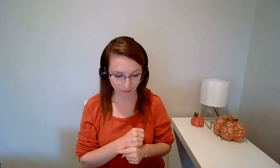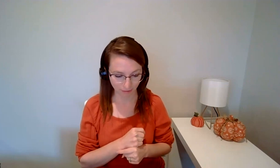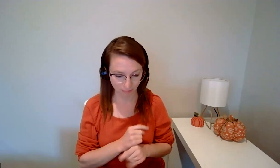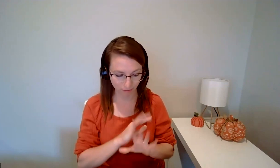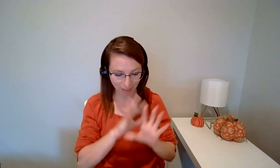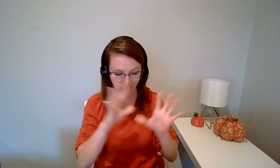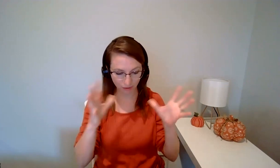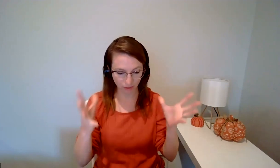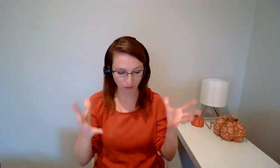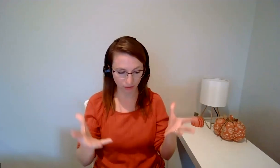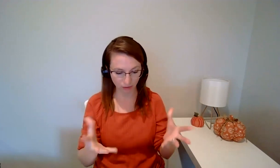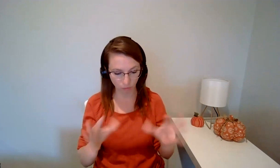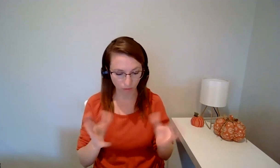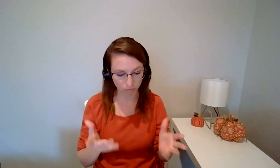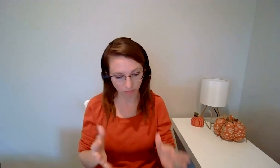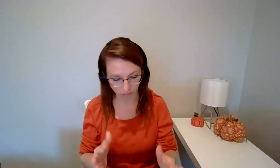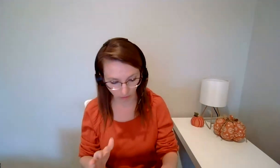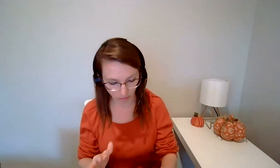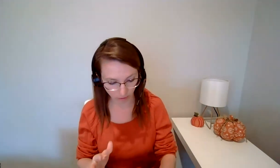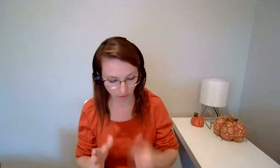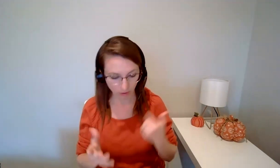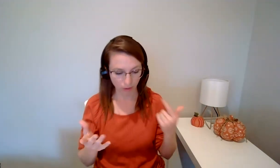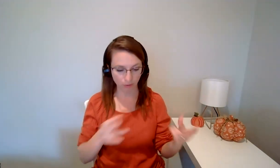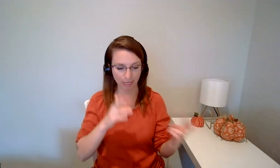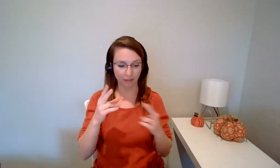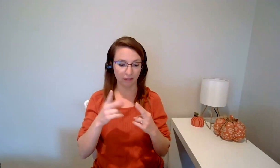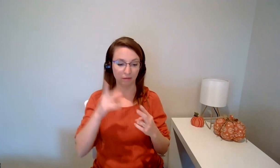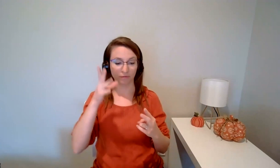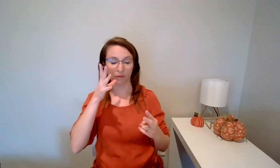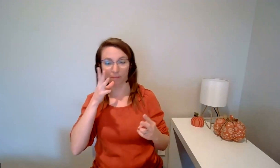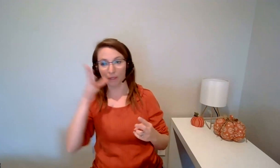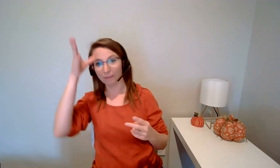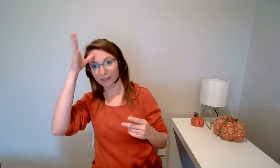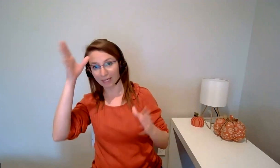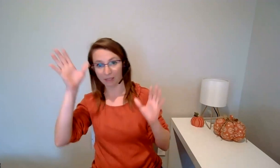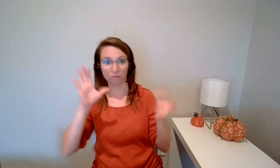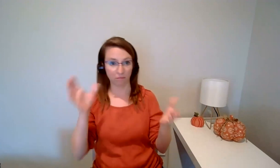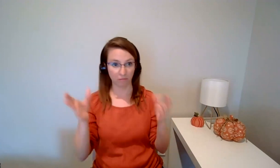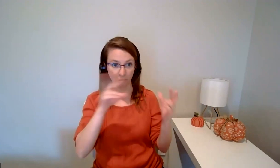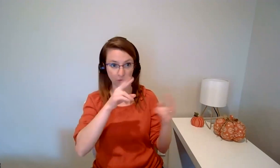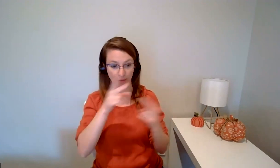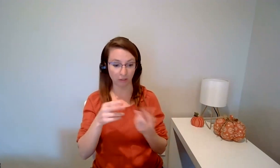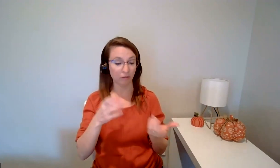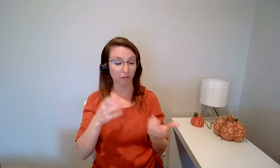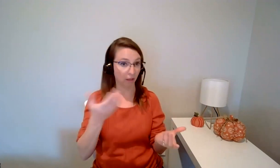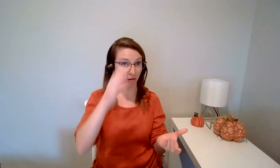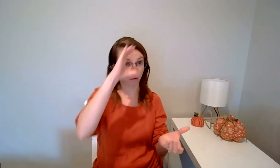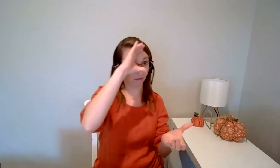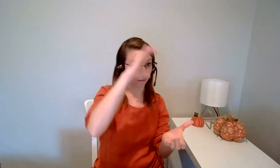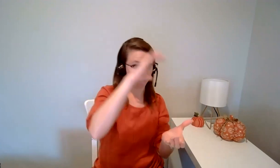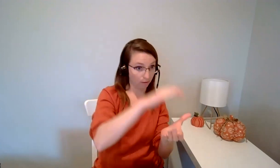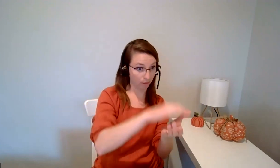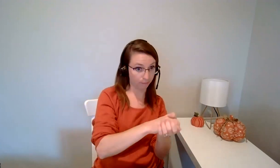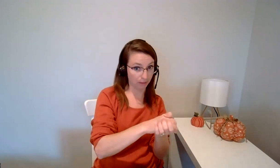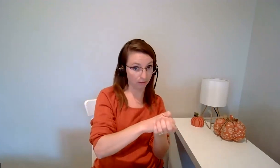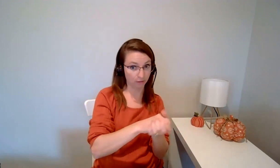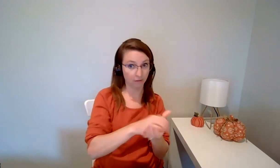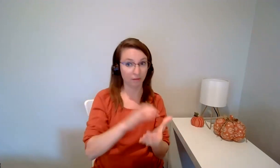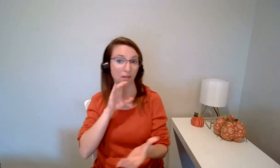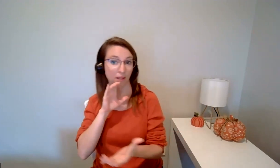So that's well, no. Okay, and then for the mom and dad to each other, they are husband